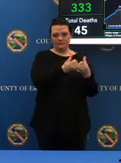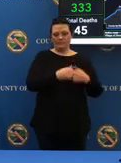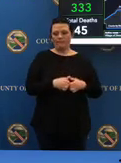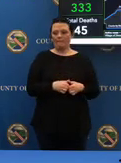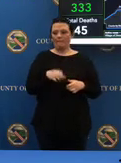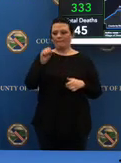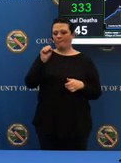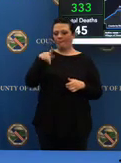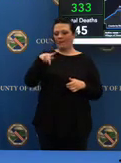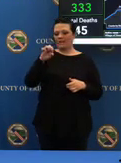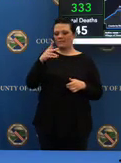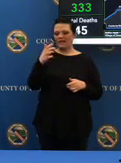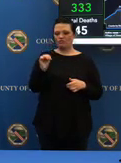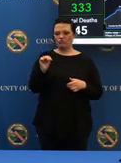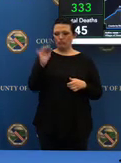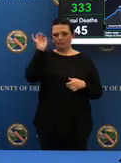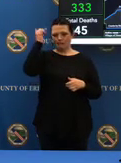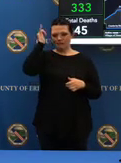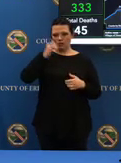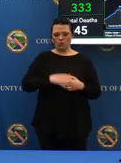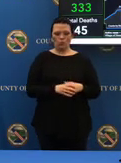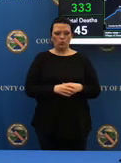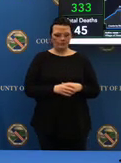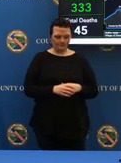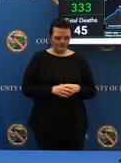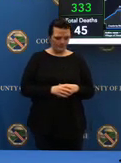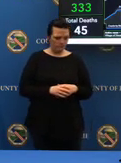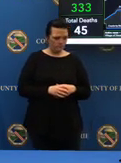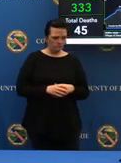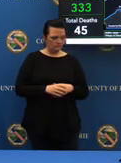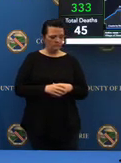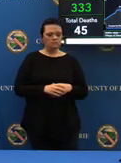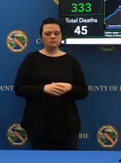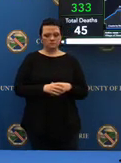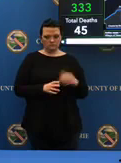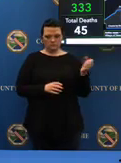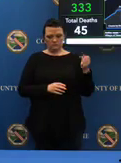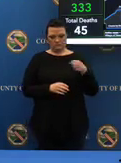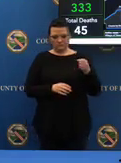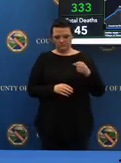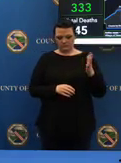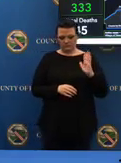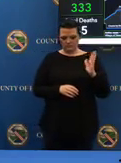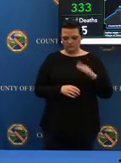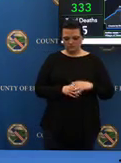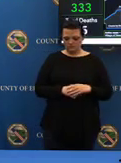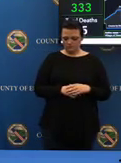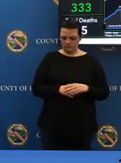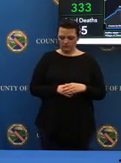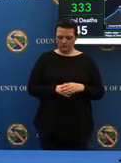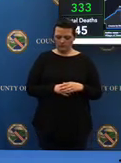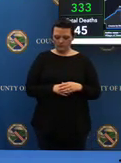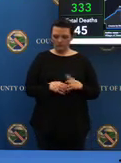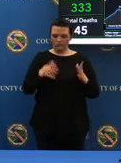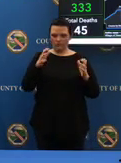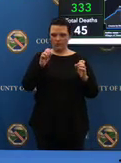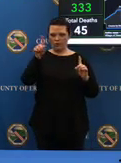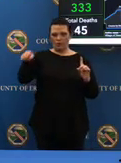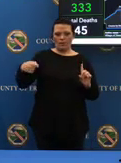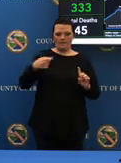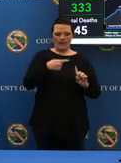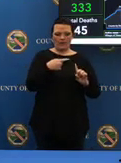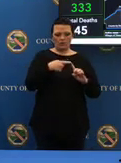Spectrum Buffalo, with Aaron and Sarah. Yep. Hi, Mark. Just wanted to circle back to the